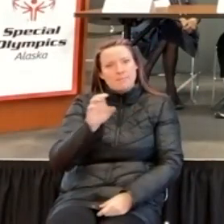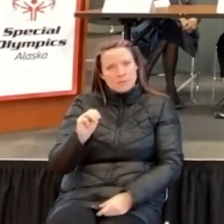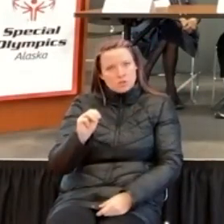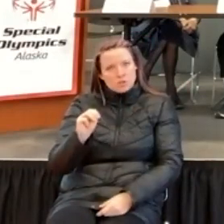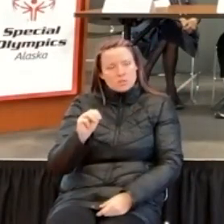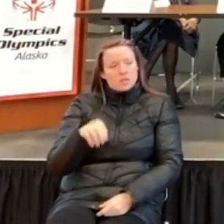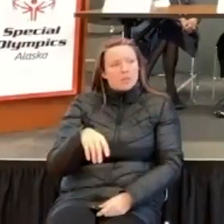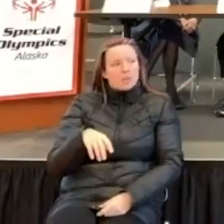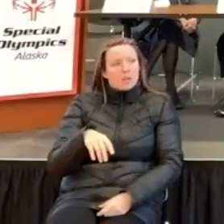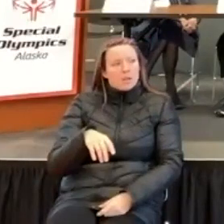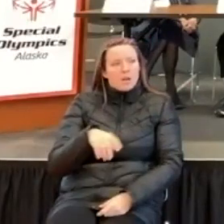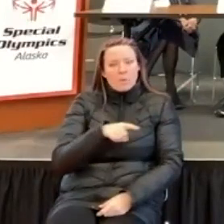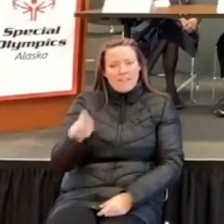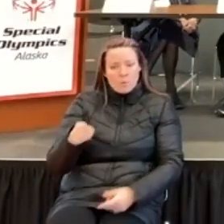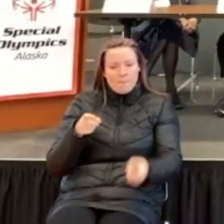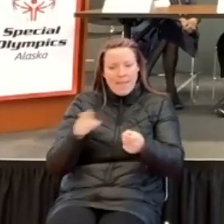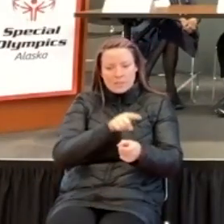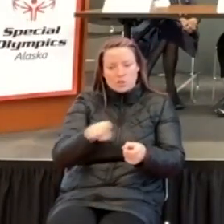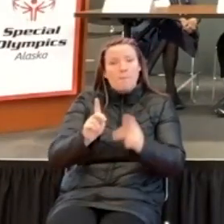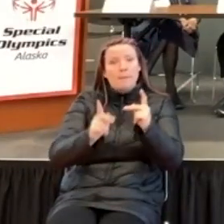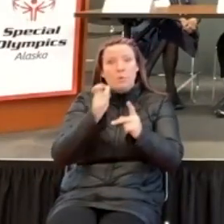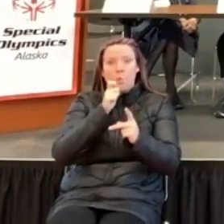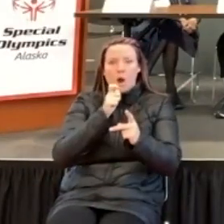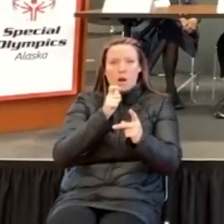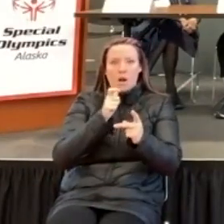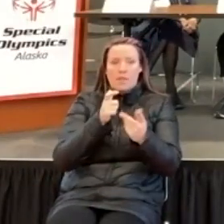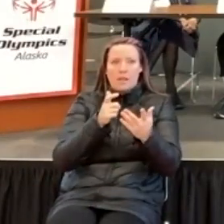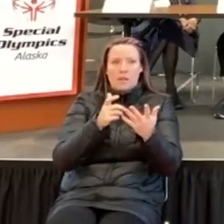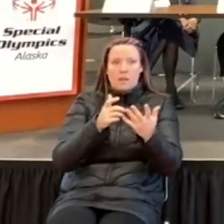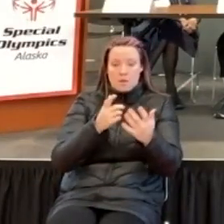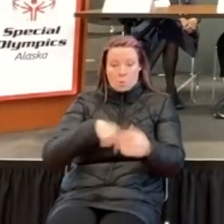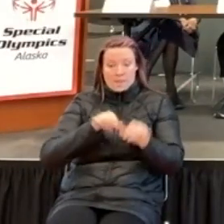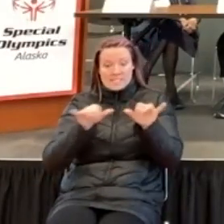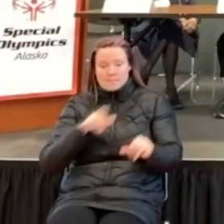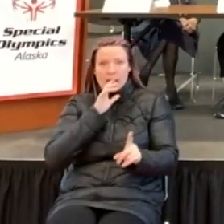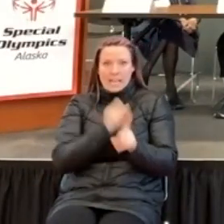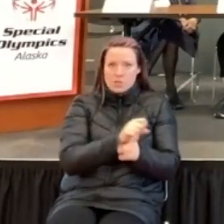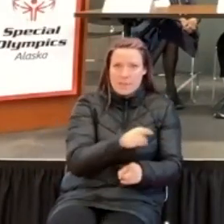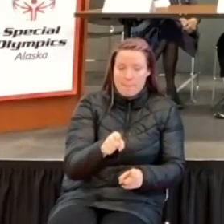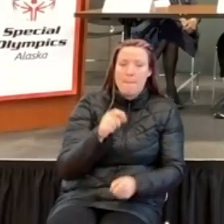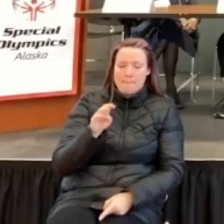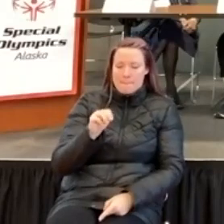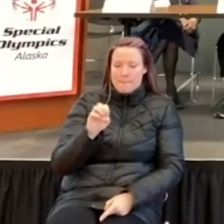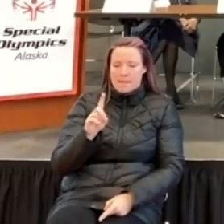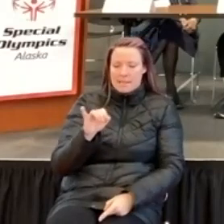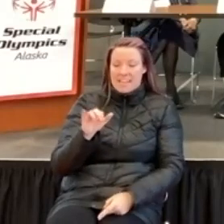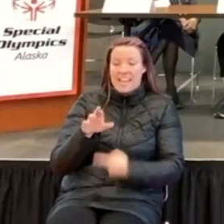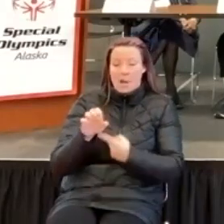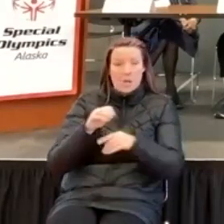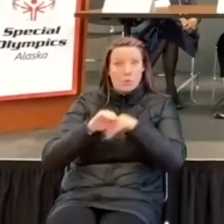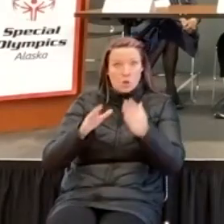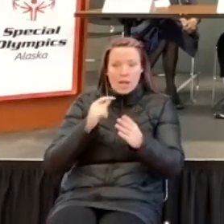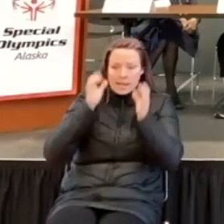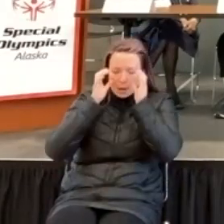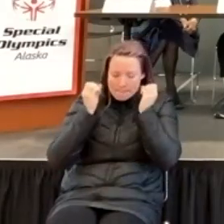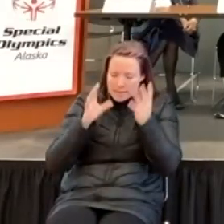that are falling through the cracks of our system. As a Medicare counselor, I hear a lot of people's stories and I try